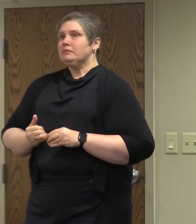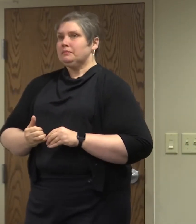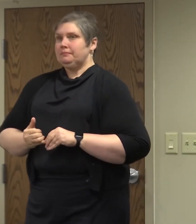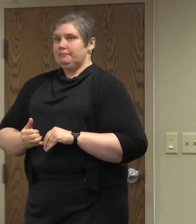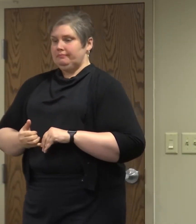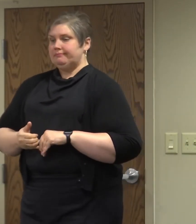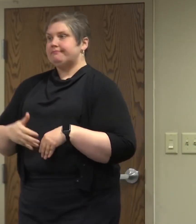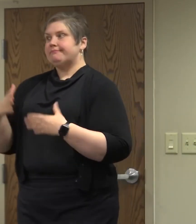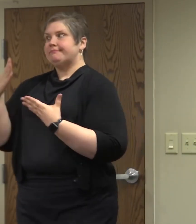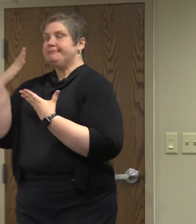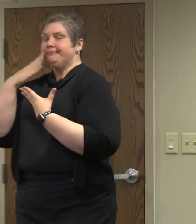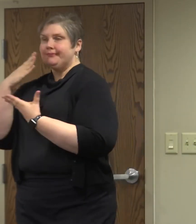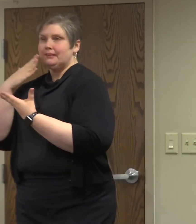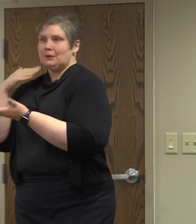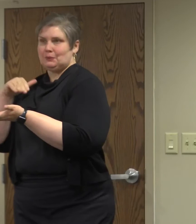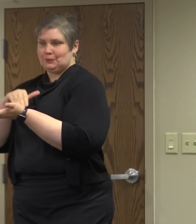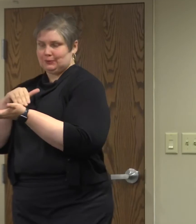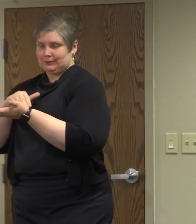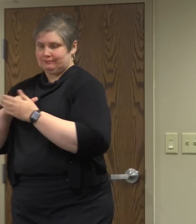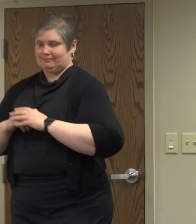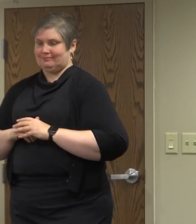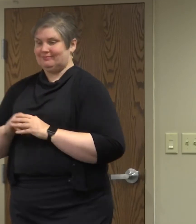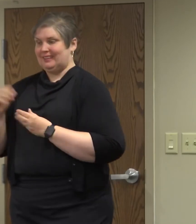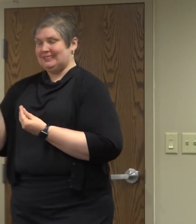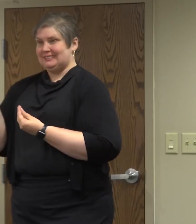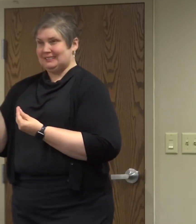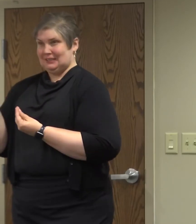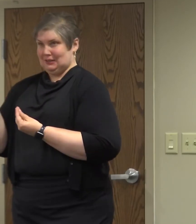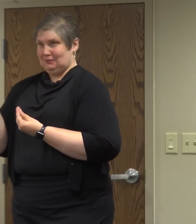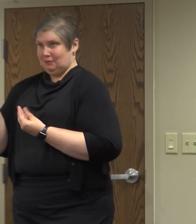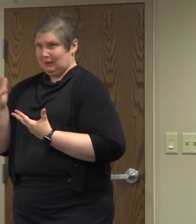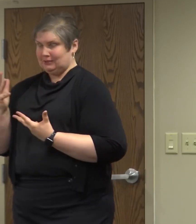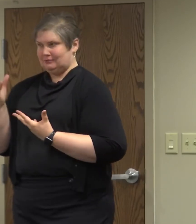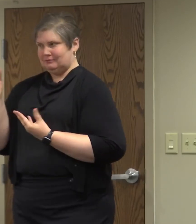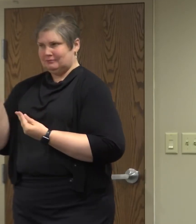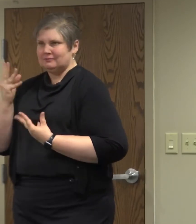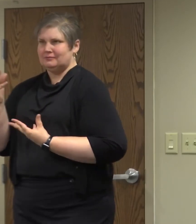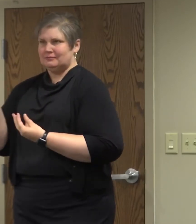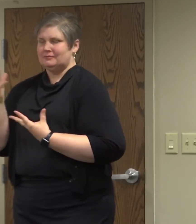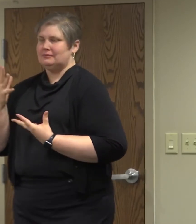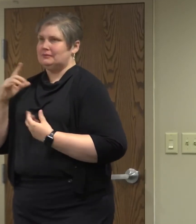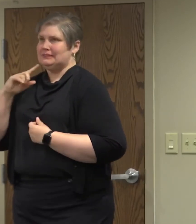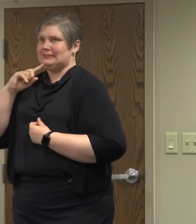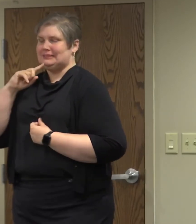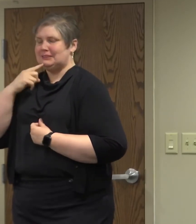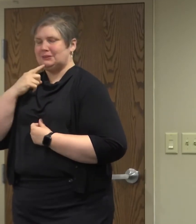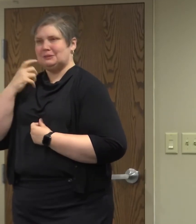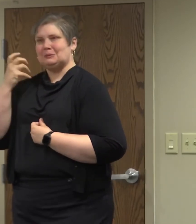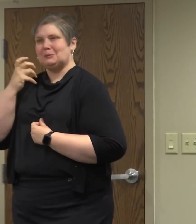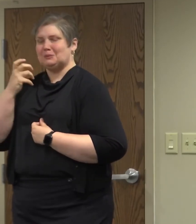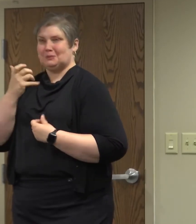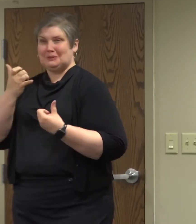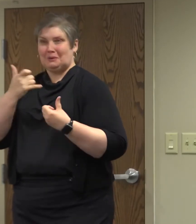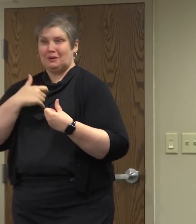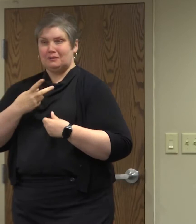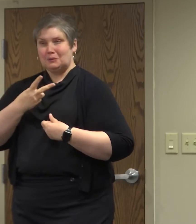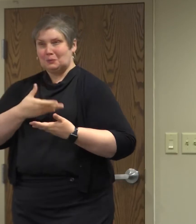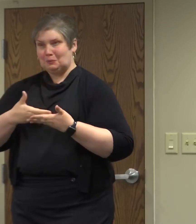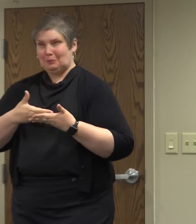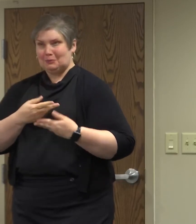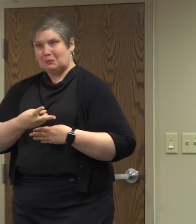Thank you, Doctor, and pretty alarming information, right? What we heard is we have 2 infants who are struggling right now with